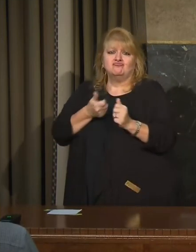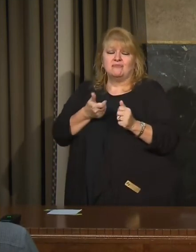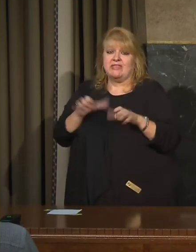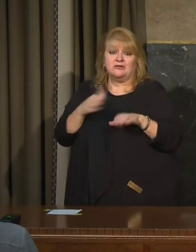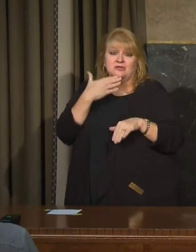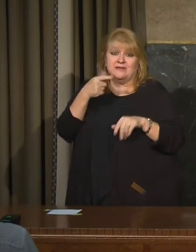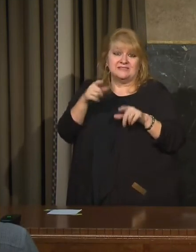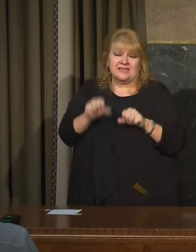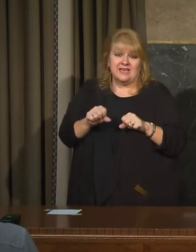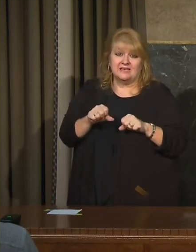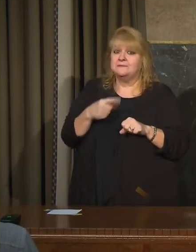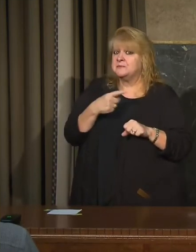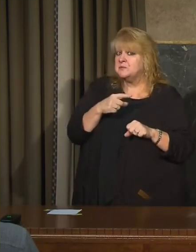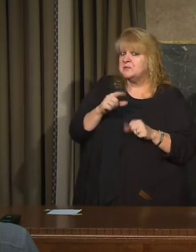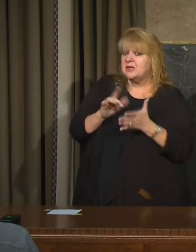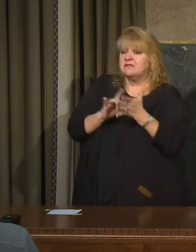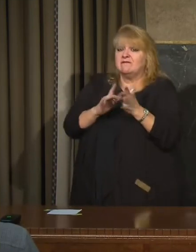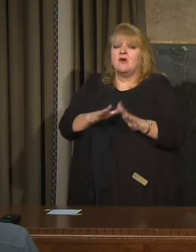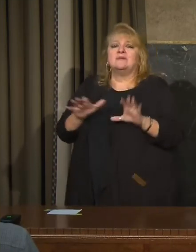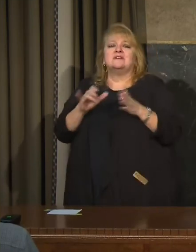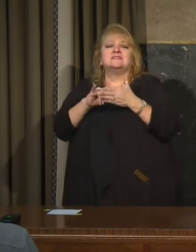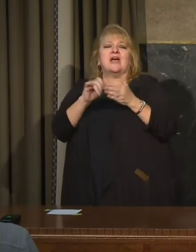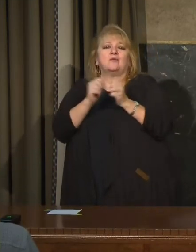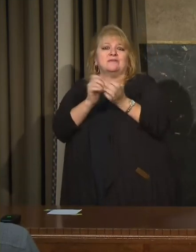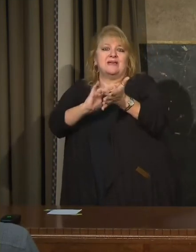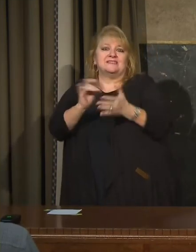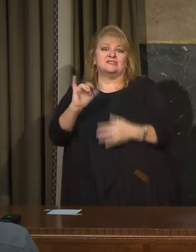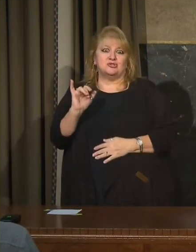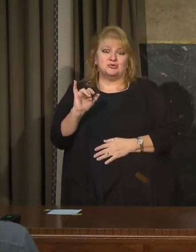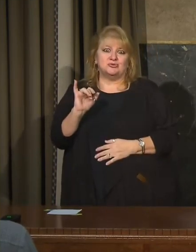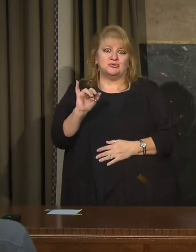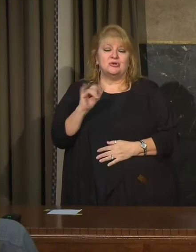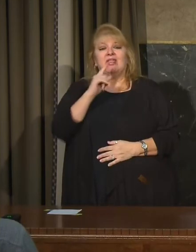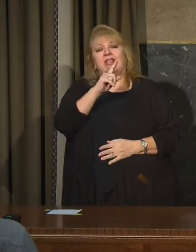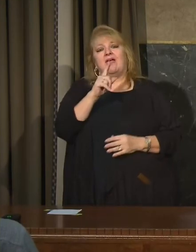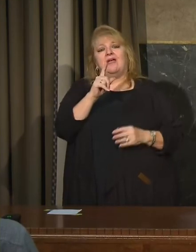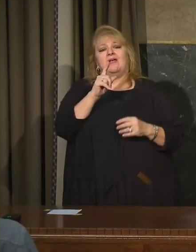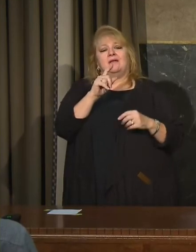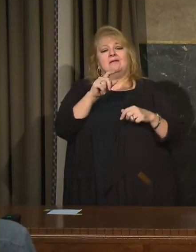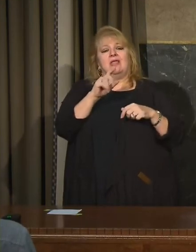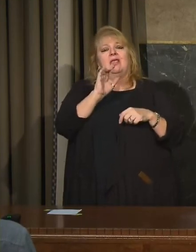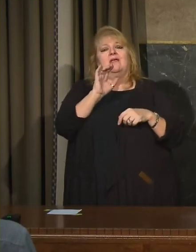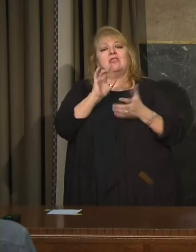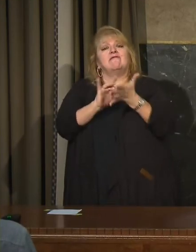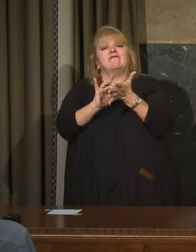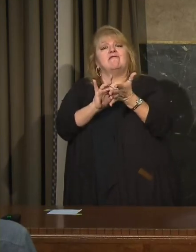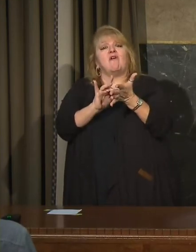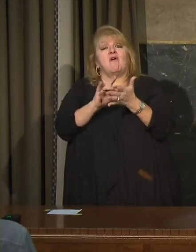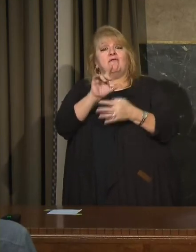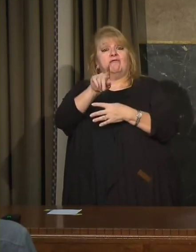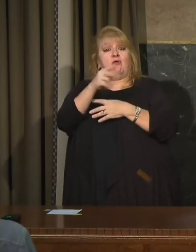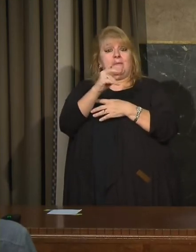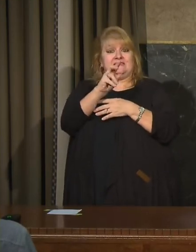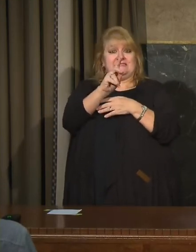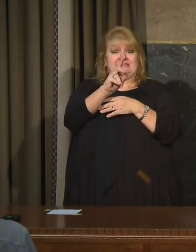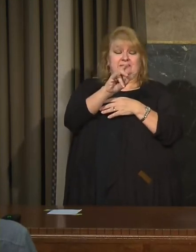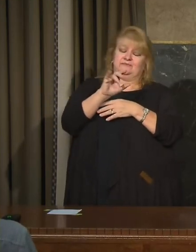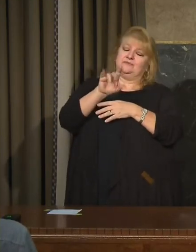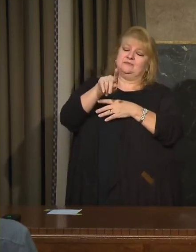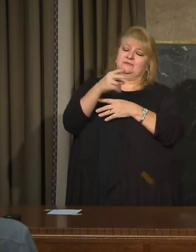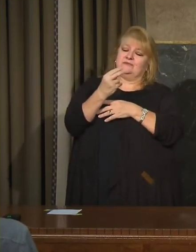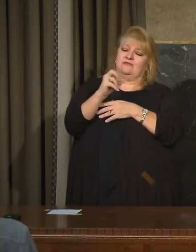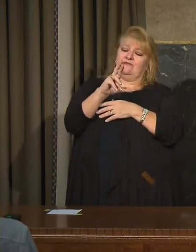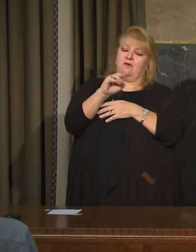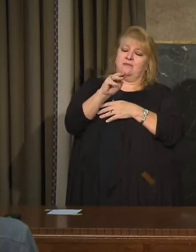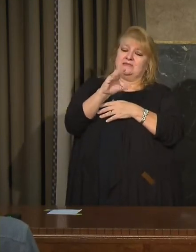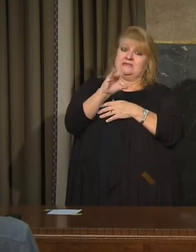Pharmacists go through similar efforts when they give out any medicine, by the way. They don't, you know, they're in the business of giving the right medicine to the right patient. As